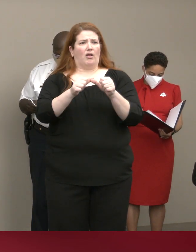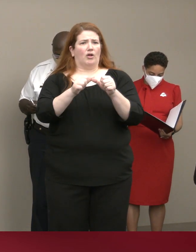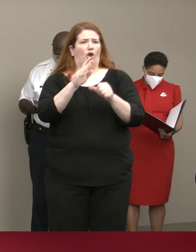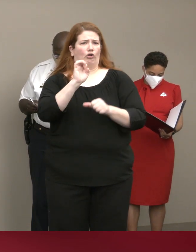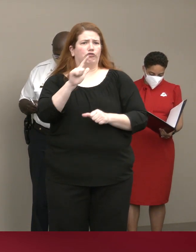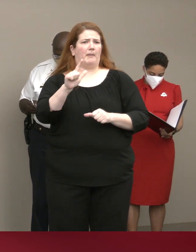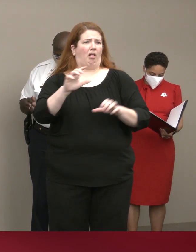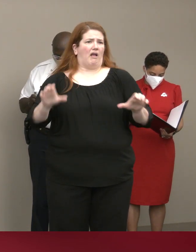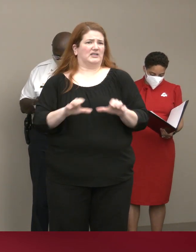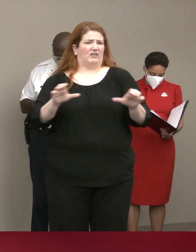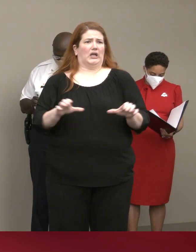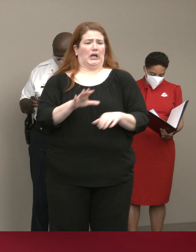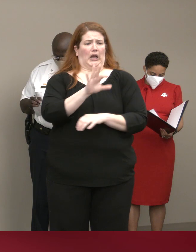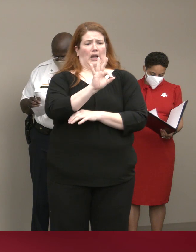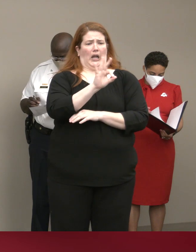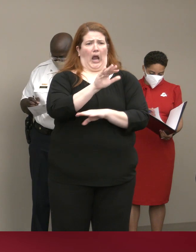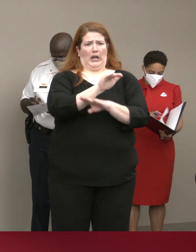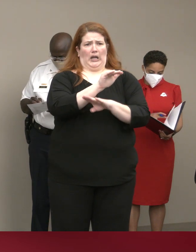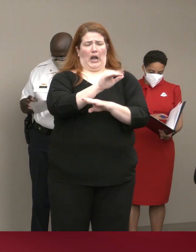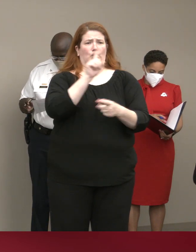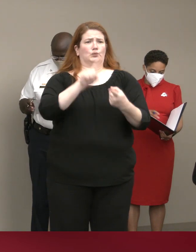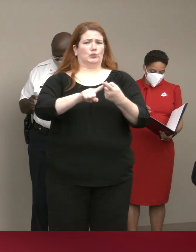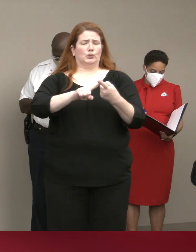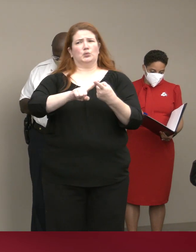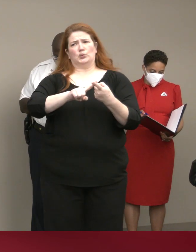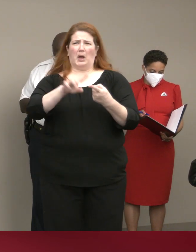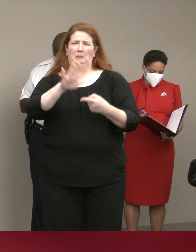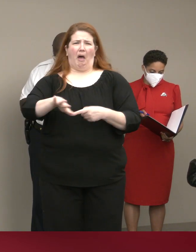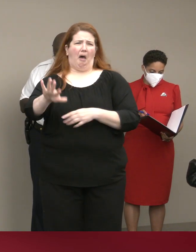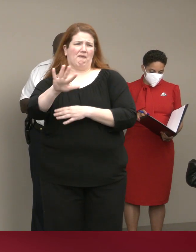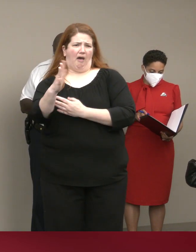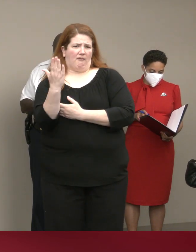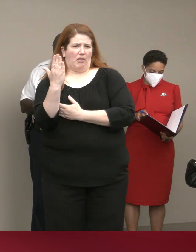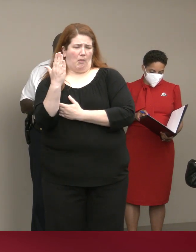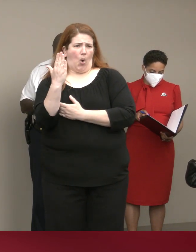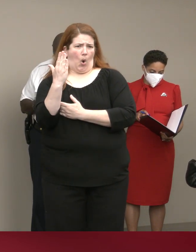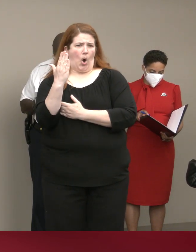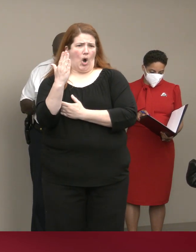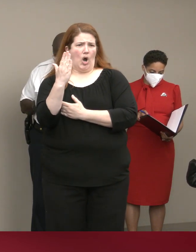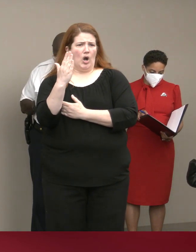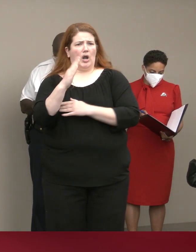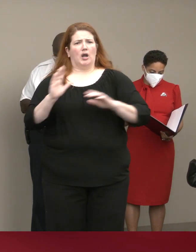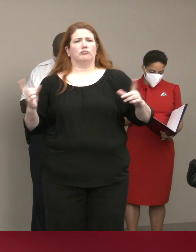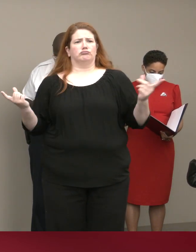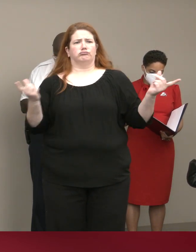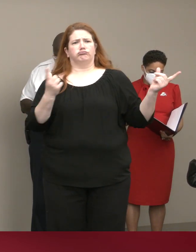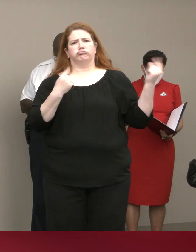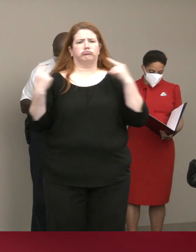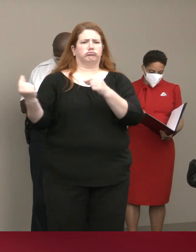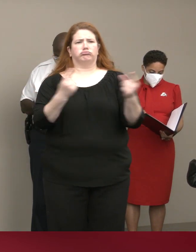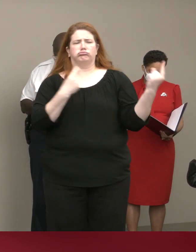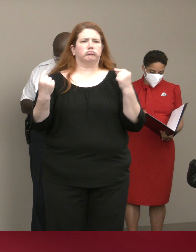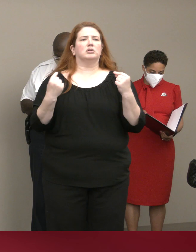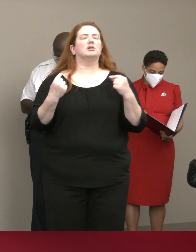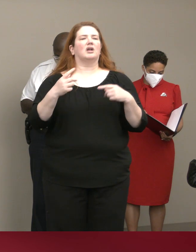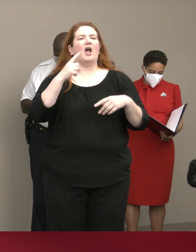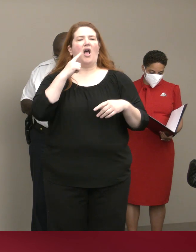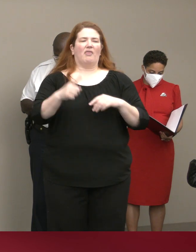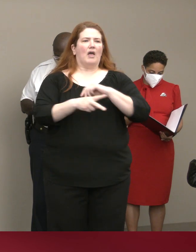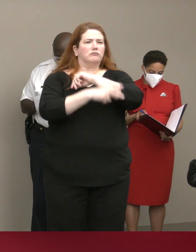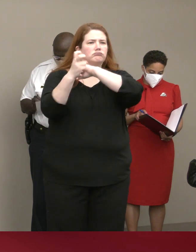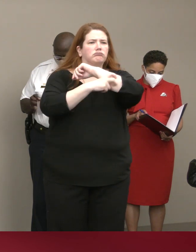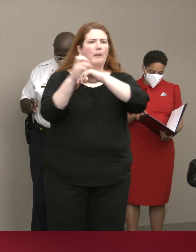activity from 9 p.m. till about 5 a.m. this morning. They